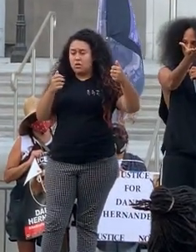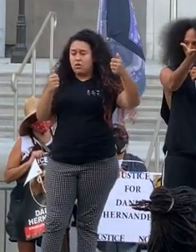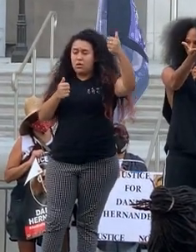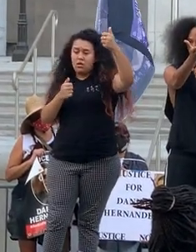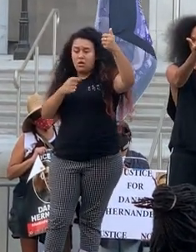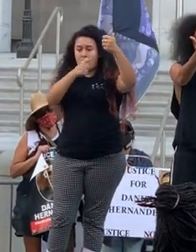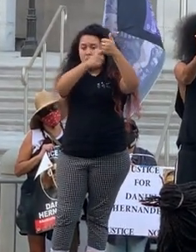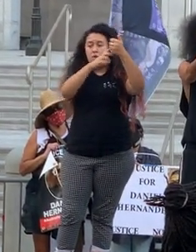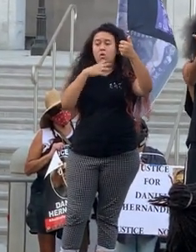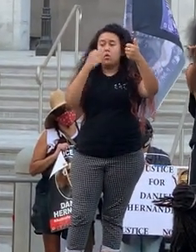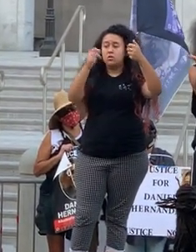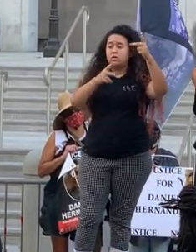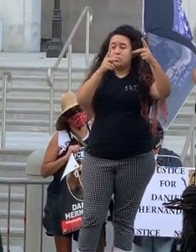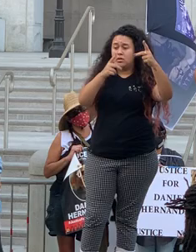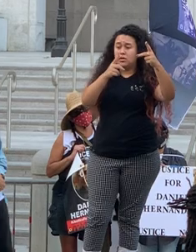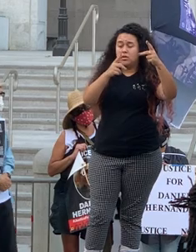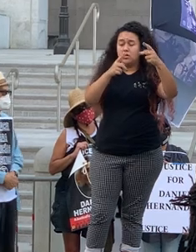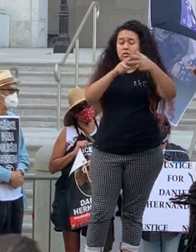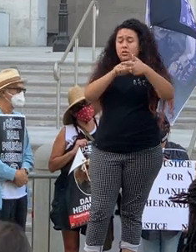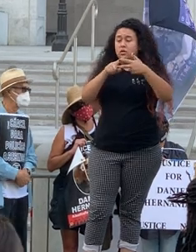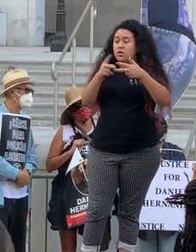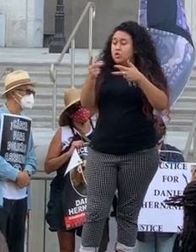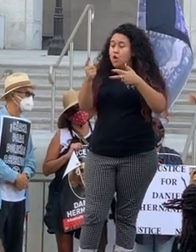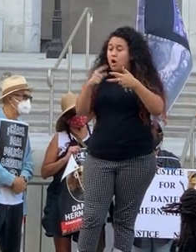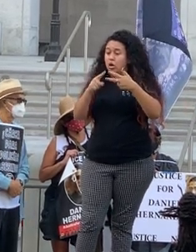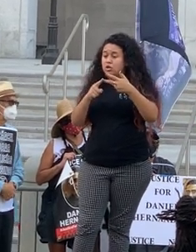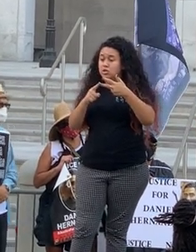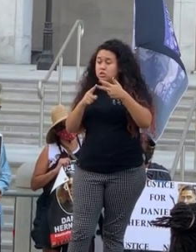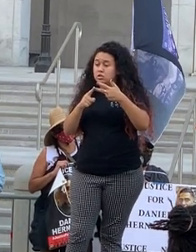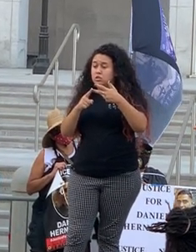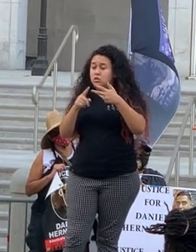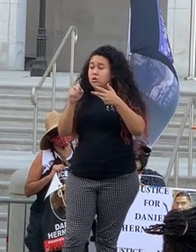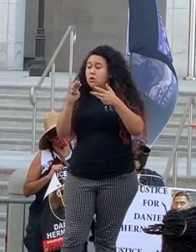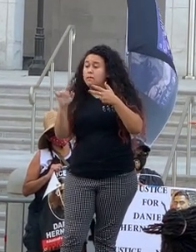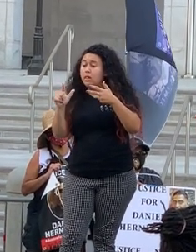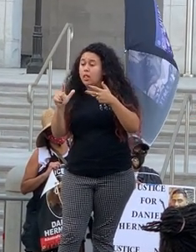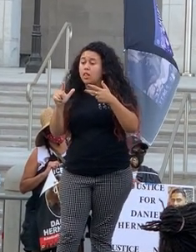older people, dogs, criminals, cats.